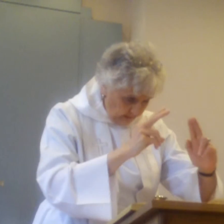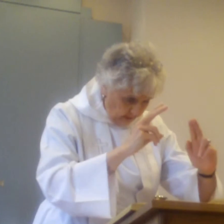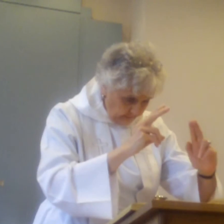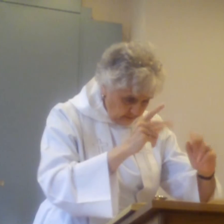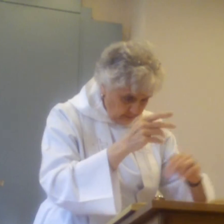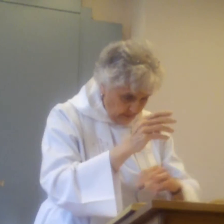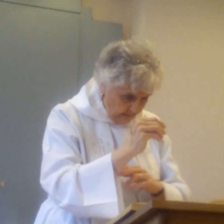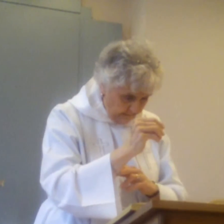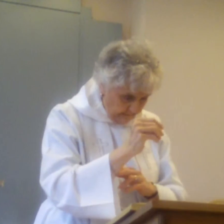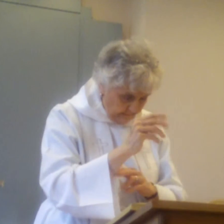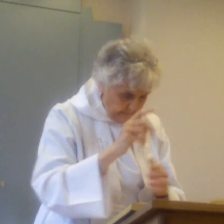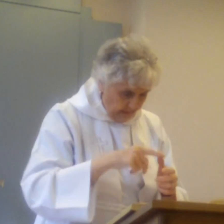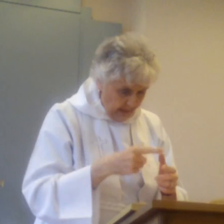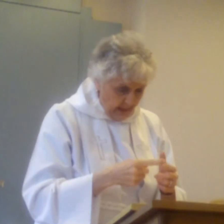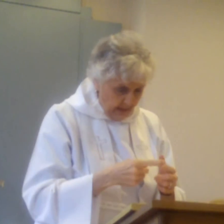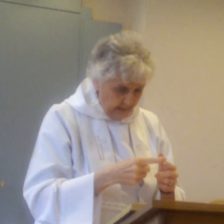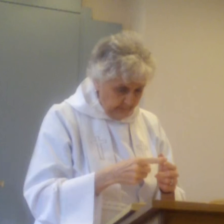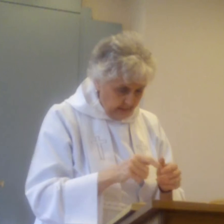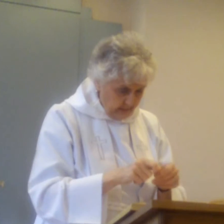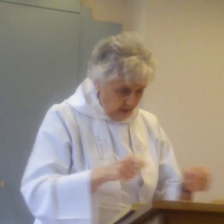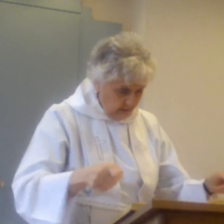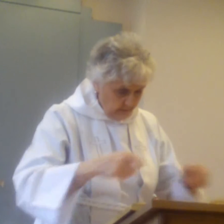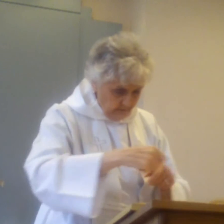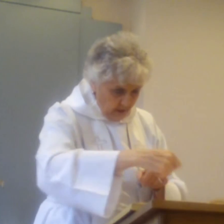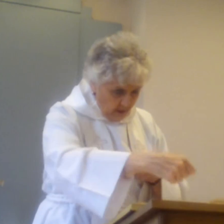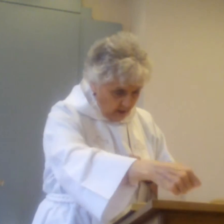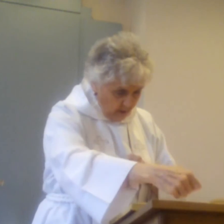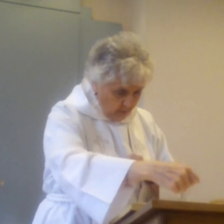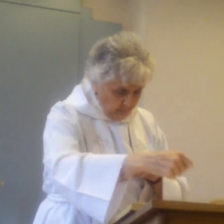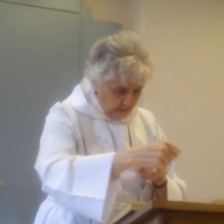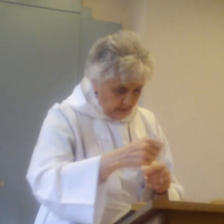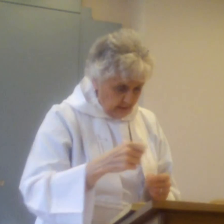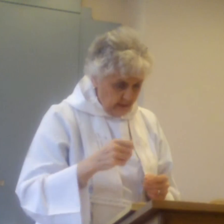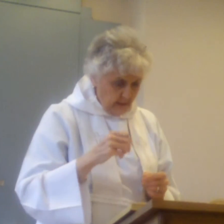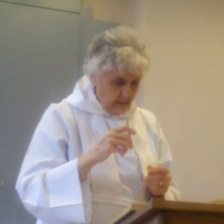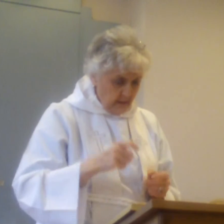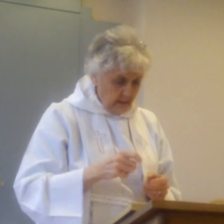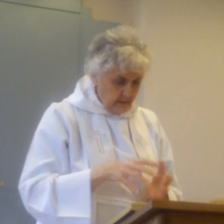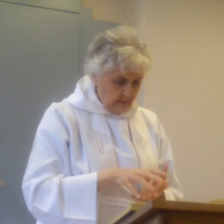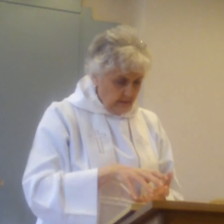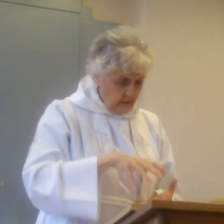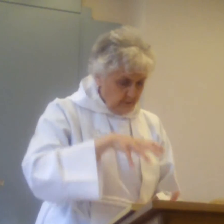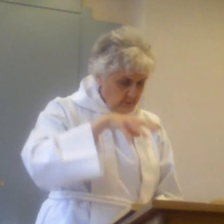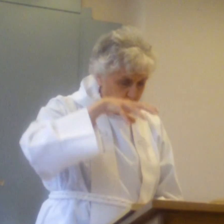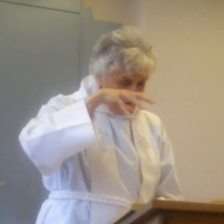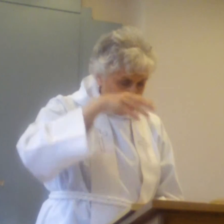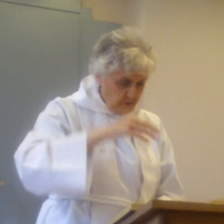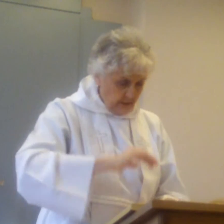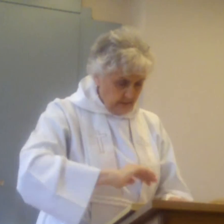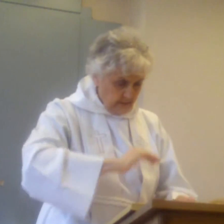and they knelt homage to him. And then, opening their treasure chest,